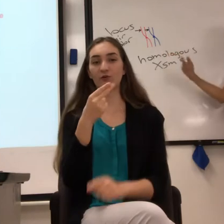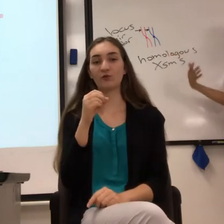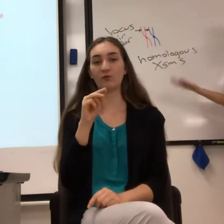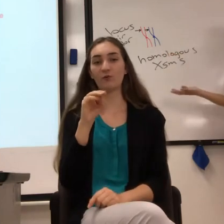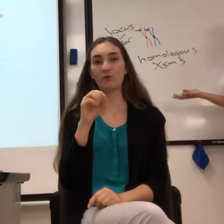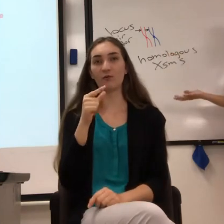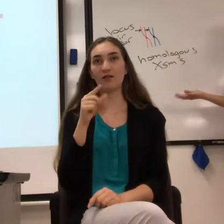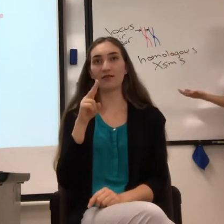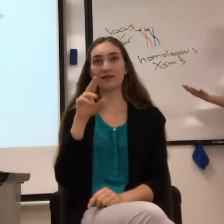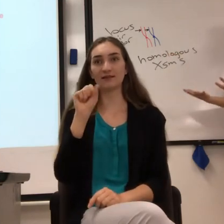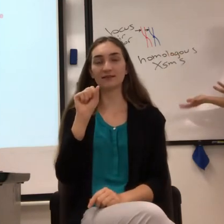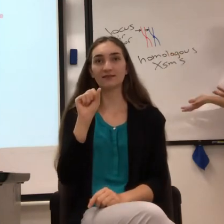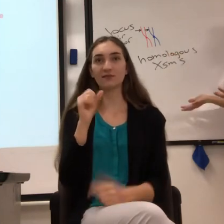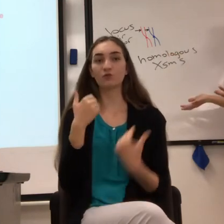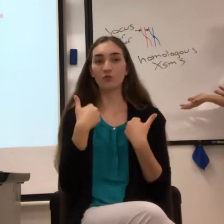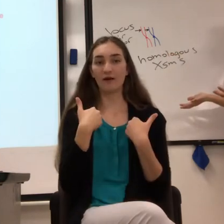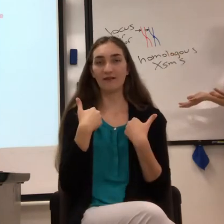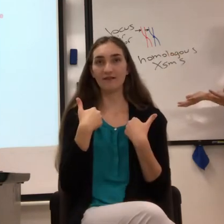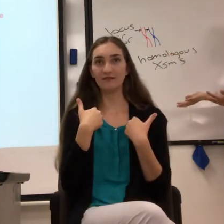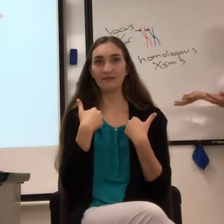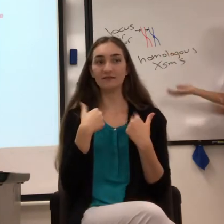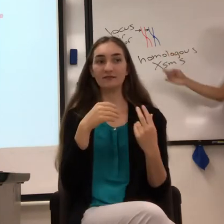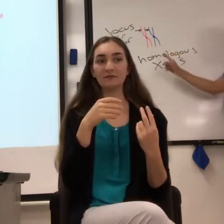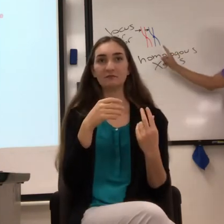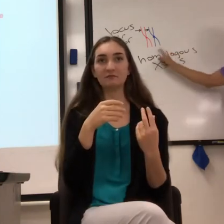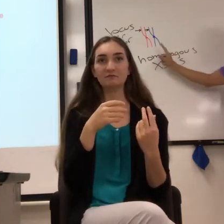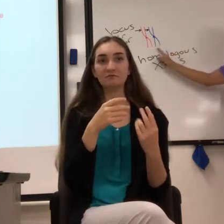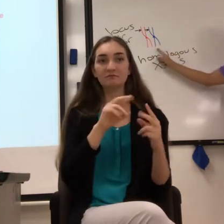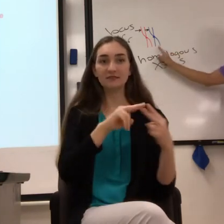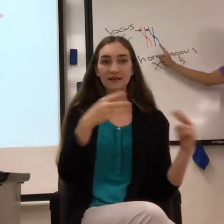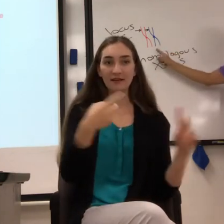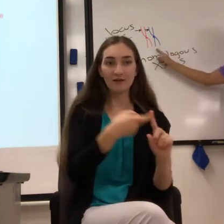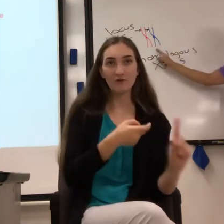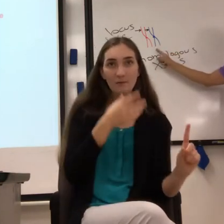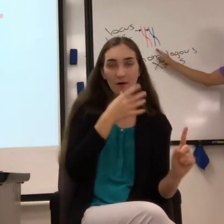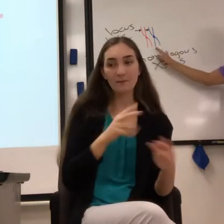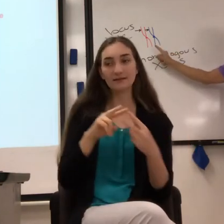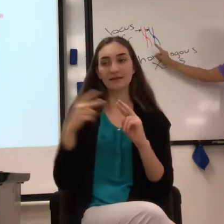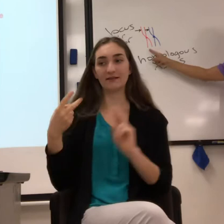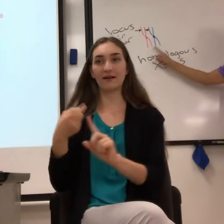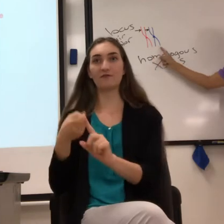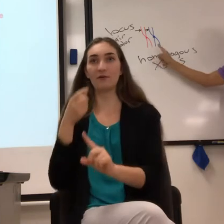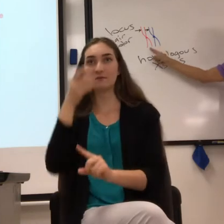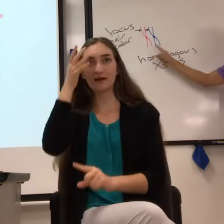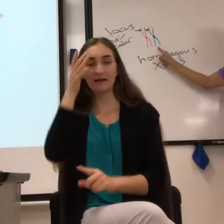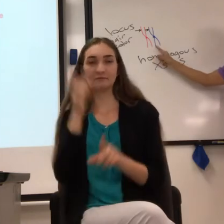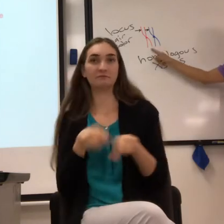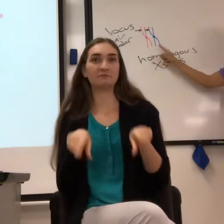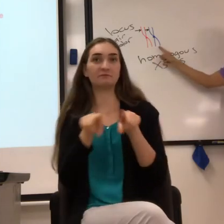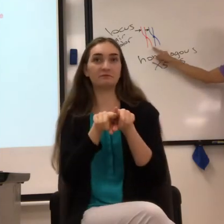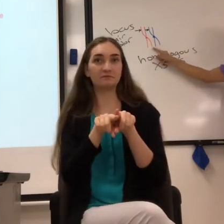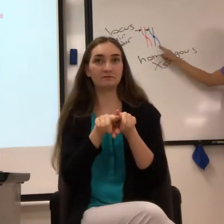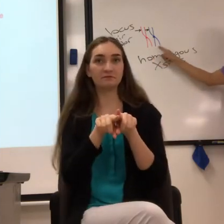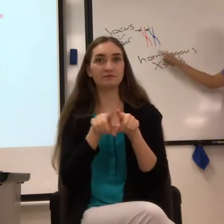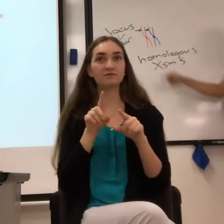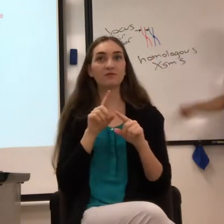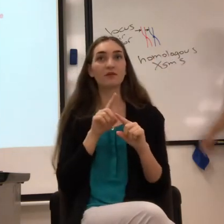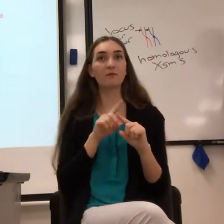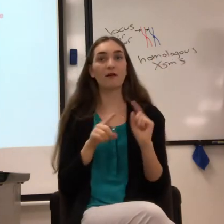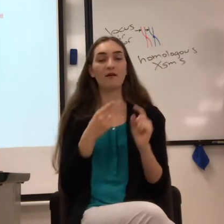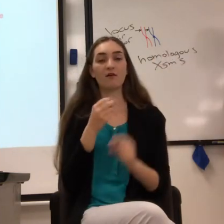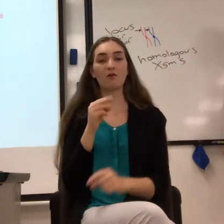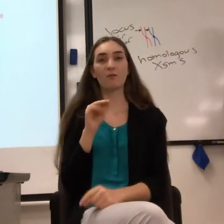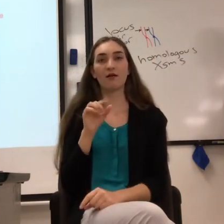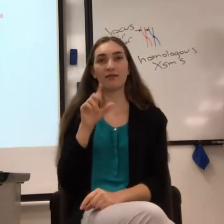from dad, and they're the same. And there's a part in cell division where the same chromosomes, the homologous